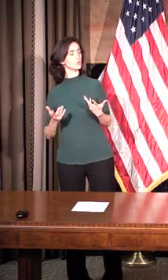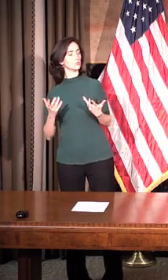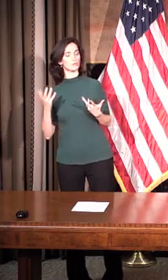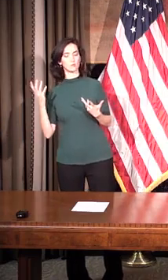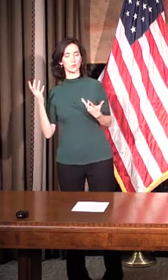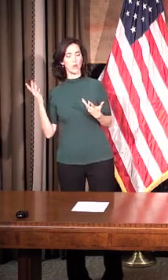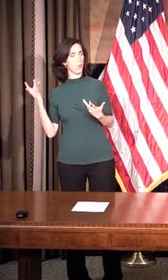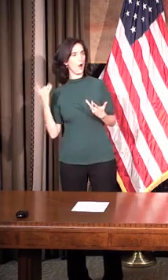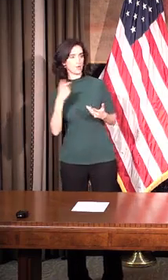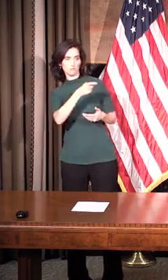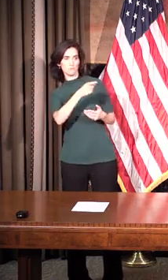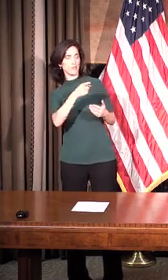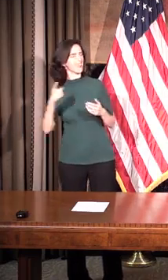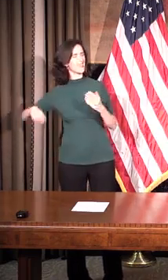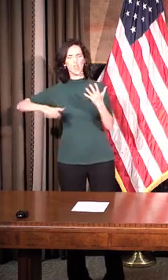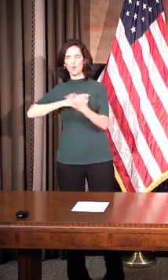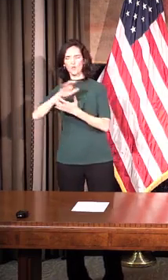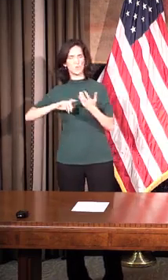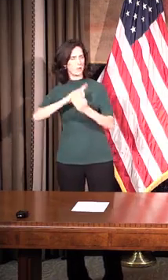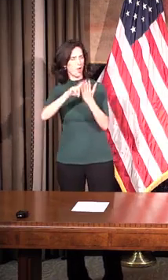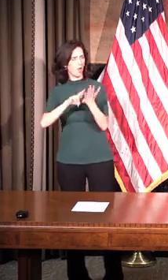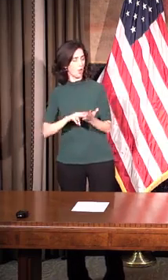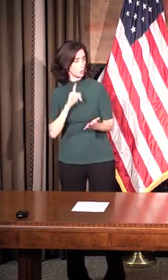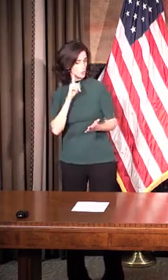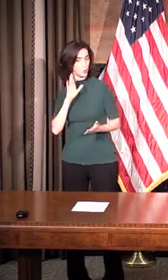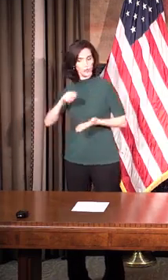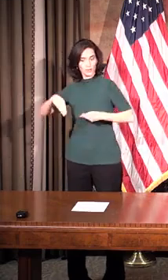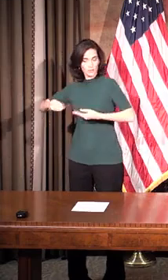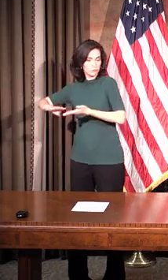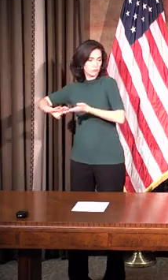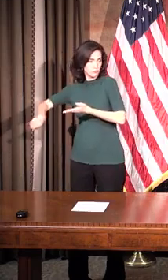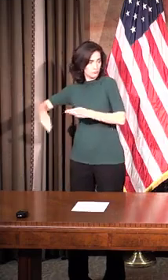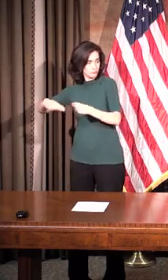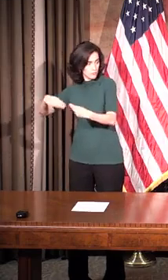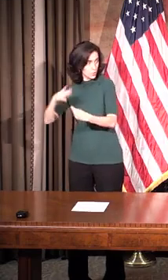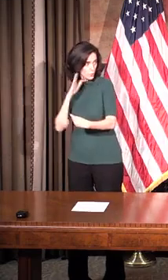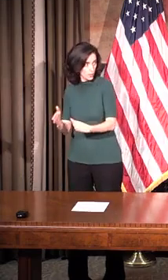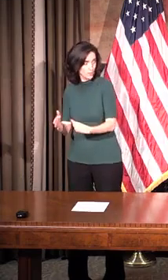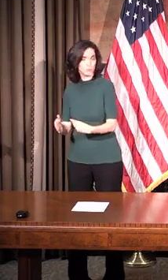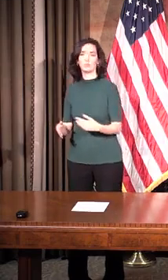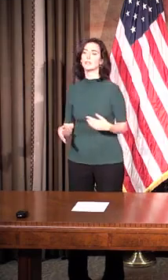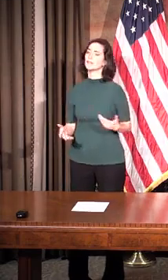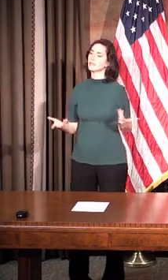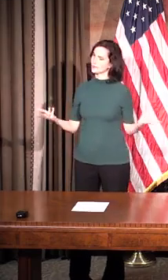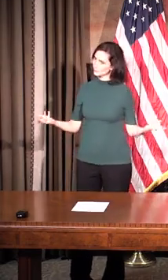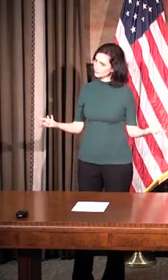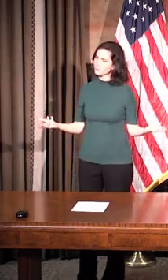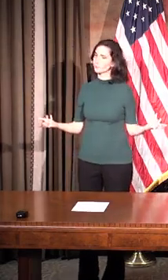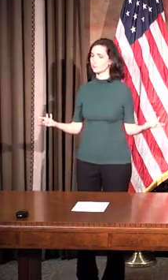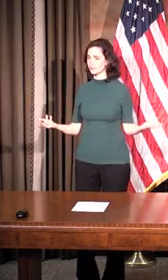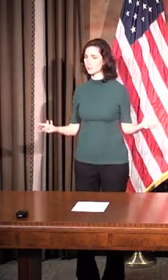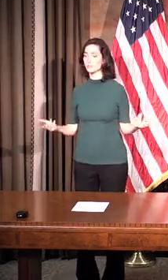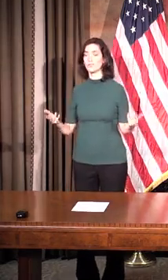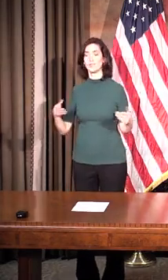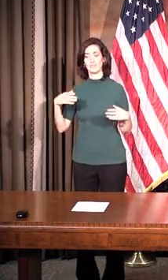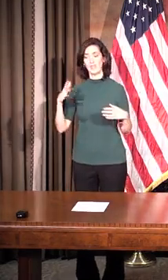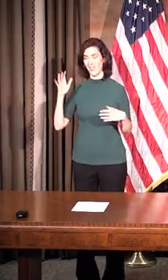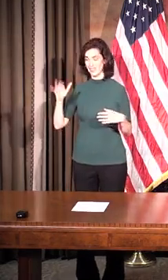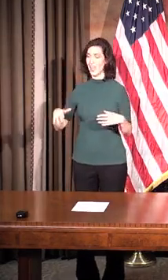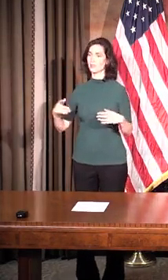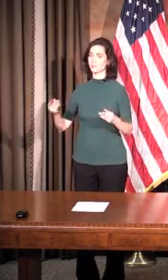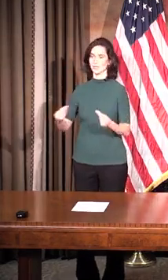businesses because they're confused about what's in place? Yeah, I will tell you that does obviously add to the difficulties of